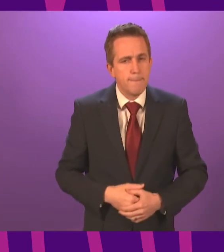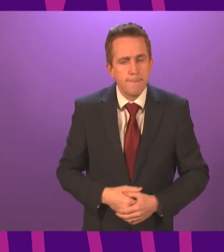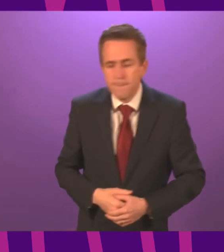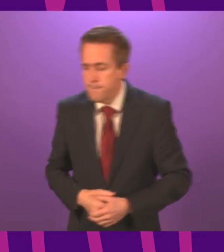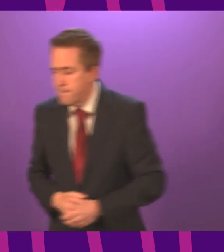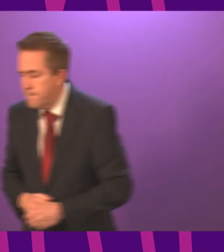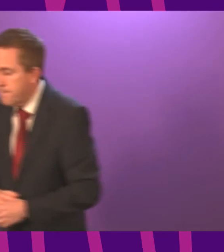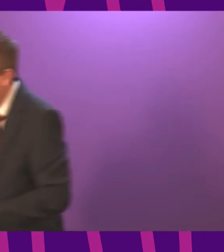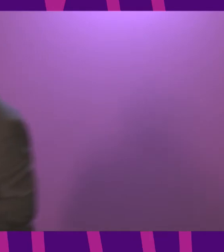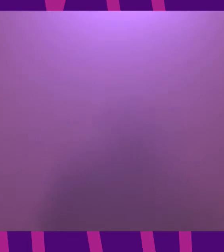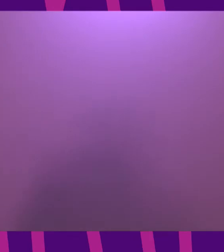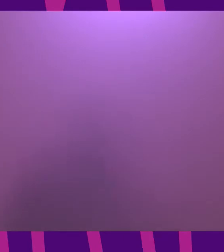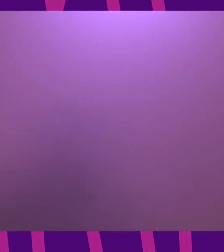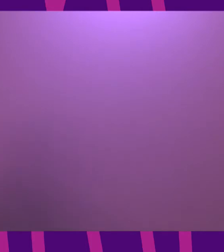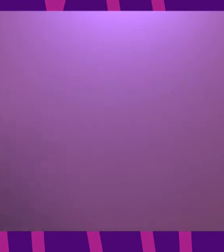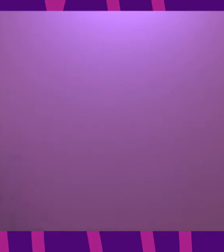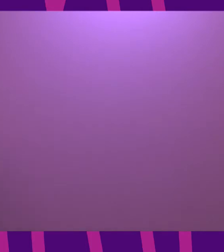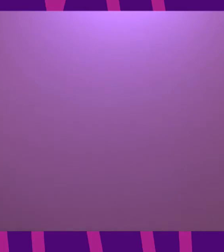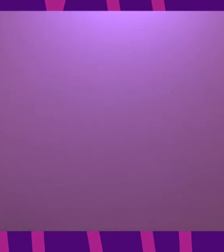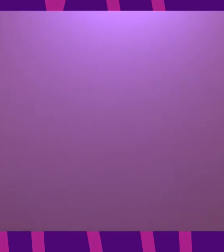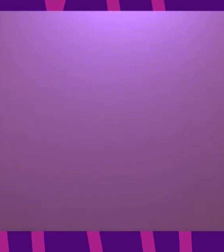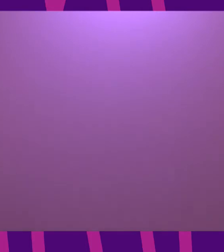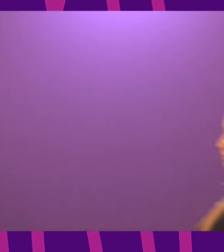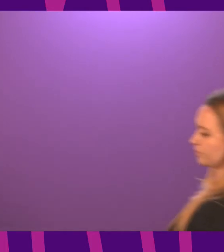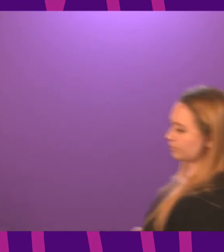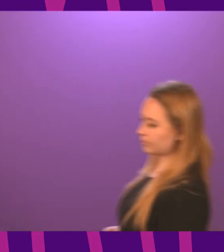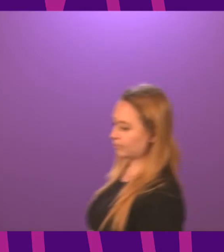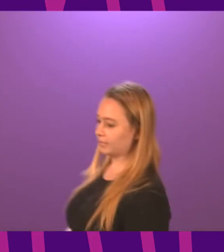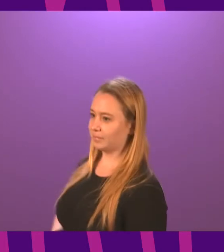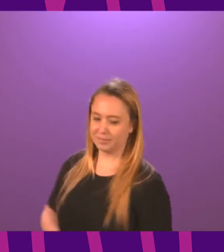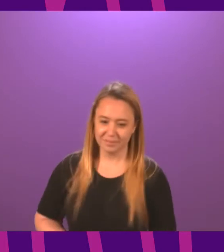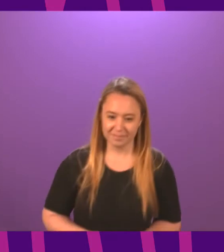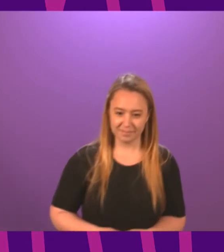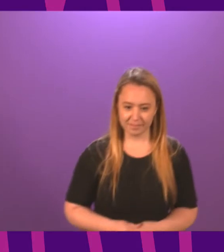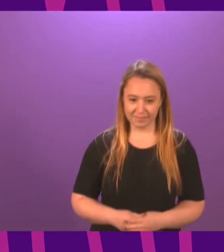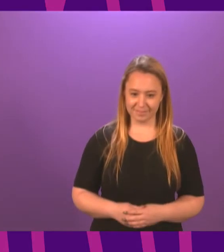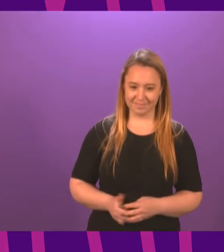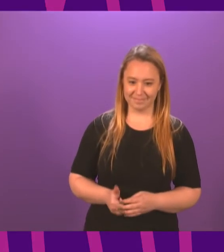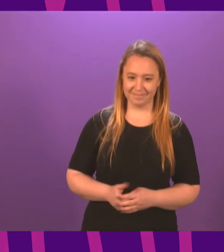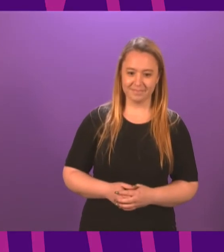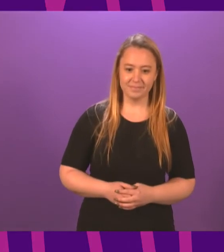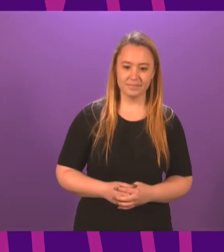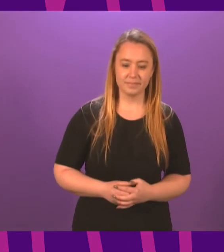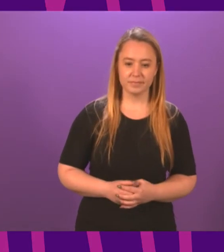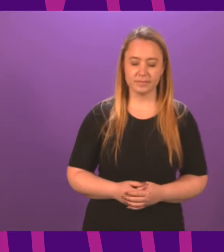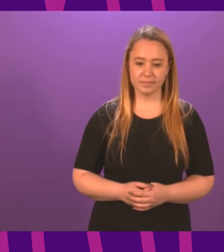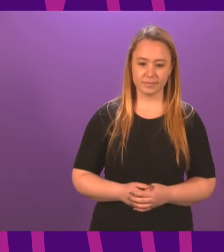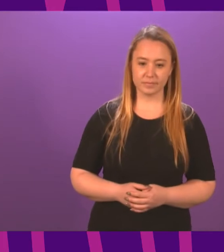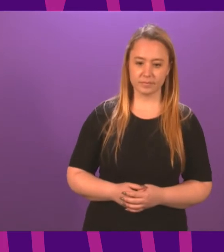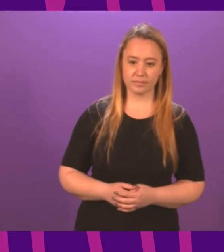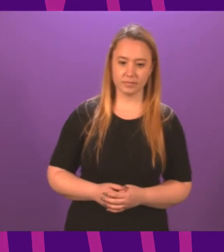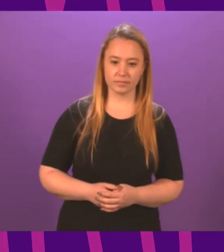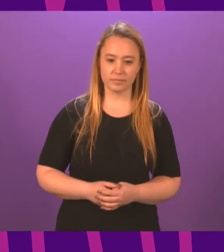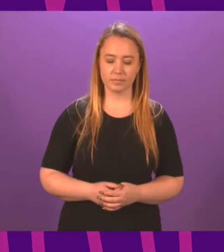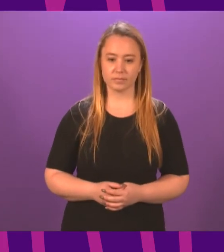Secretary. Now I call Donald Cameron to be followed by Richard Leonard. Donald Cameron. Thank you, Presiding Officer. And I'd like to begin by moving